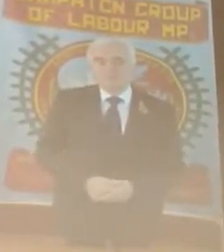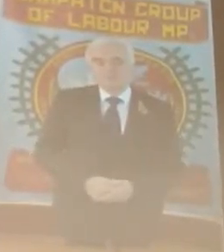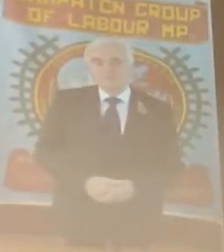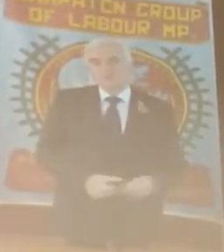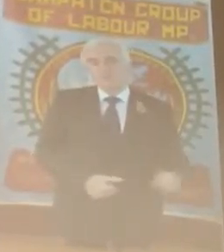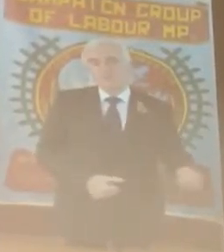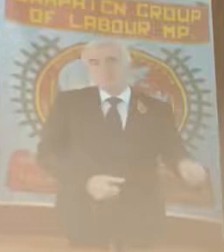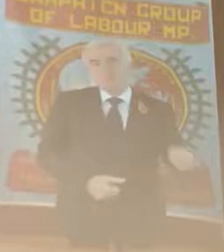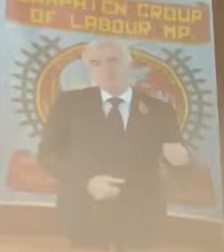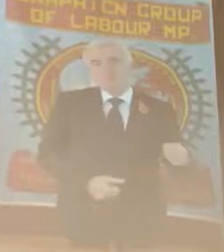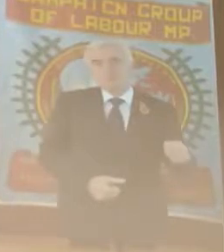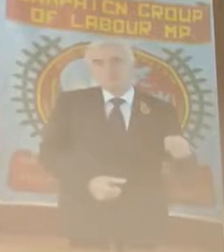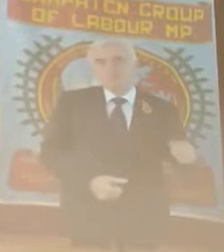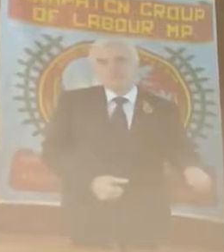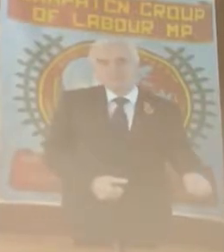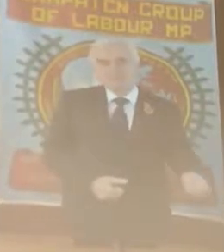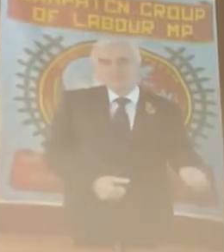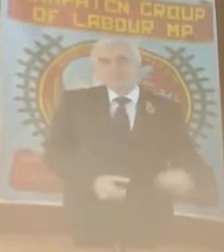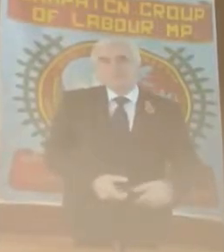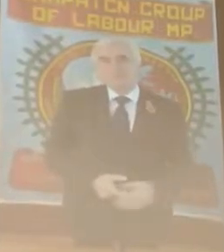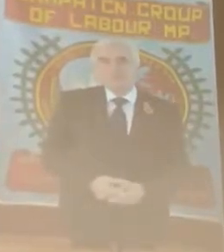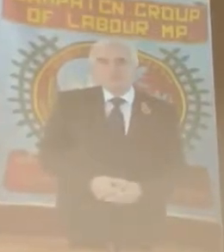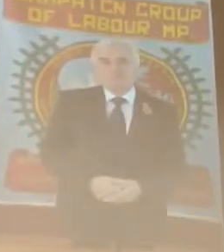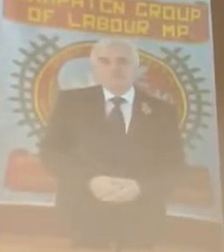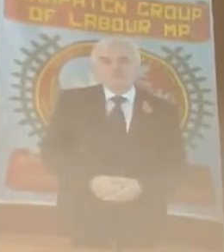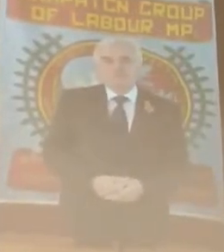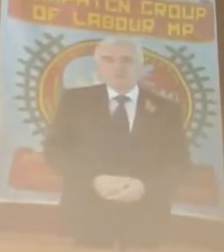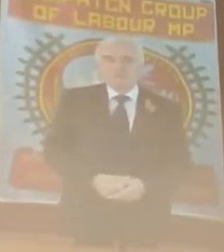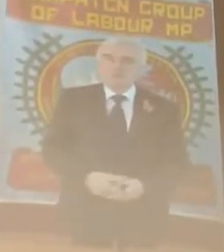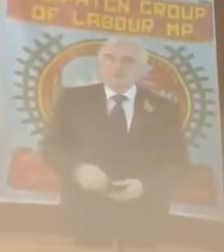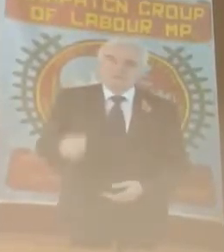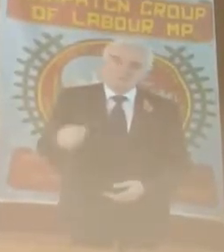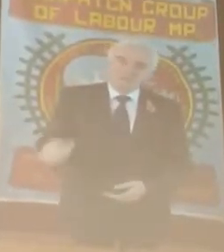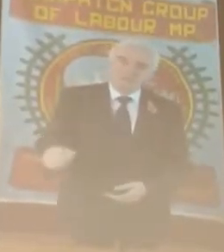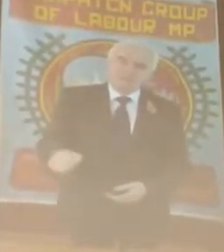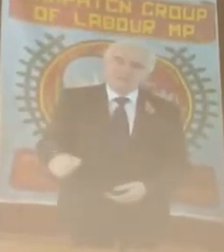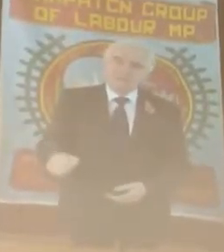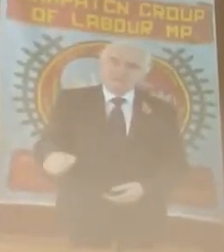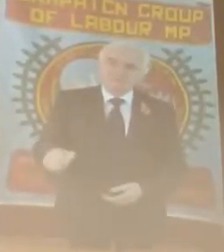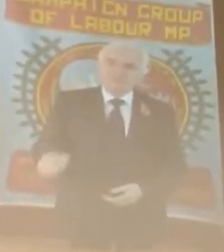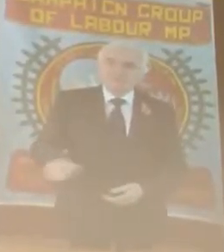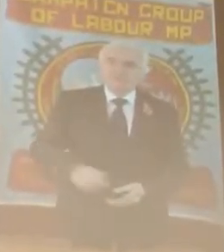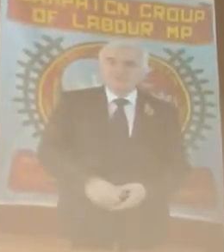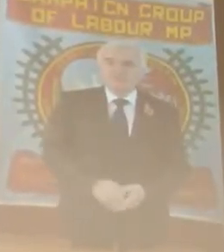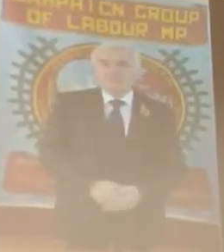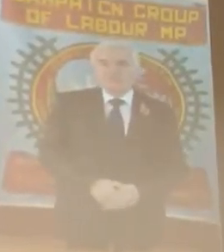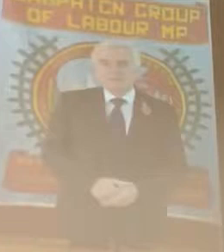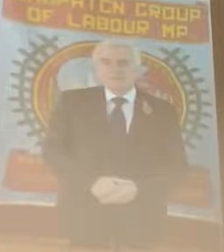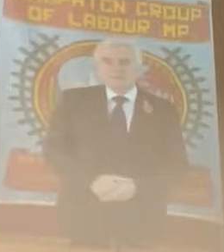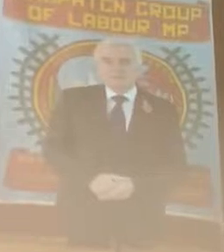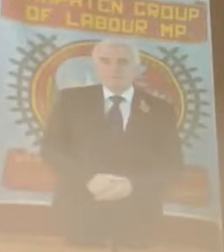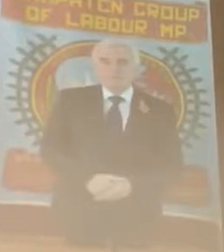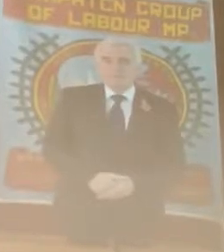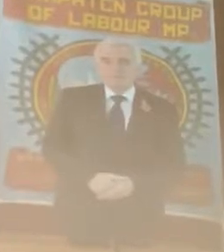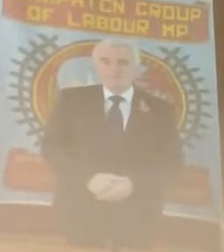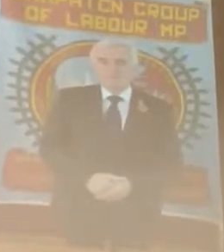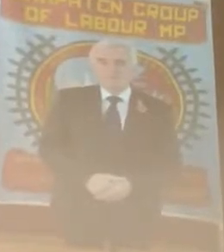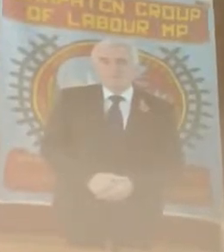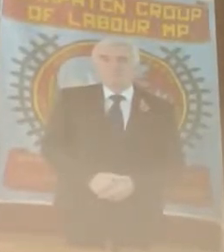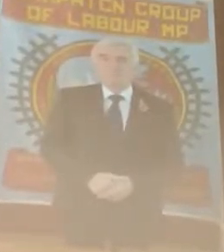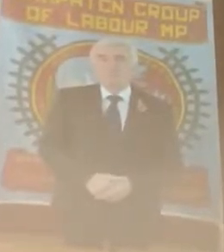seat estimate, of those people who were assessed as ready for work and yet died before they could take that